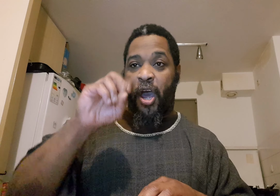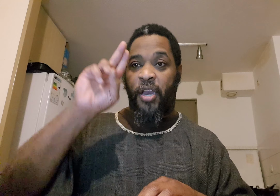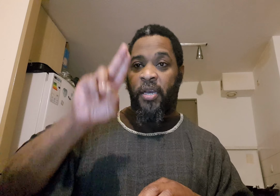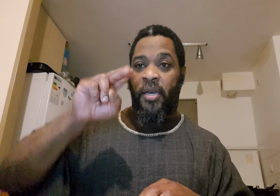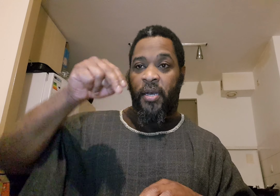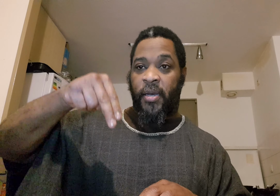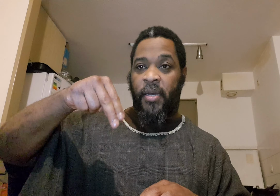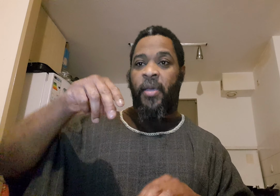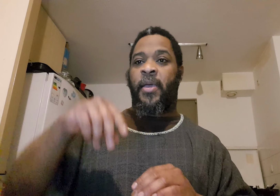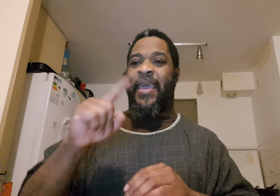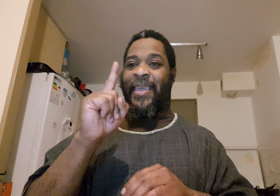John in